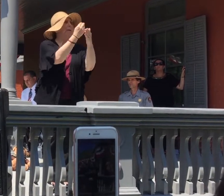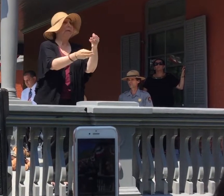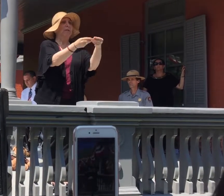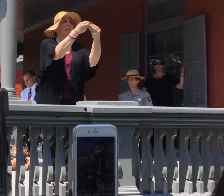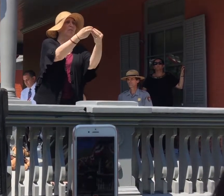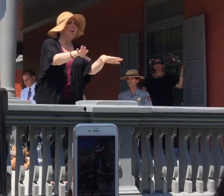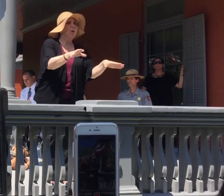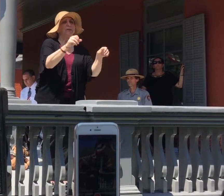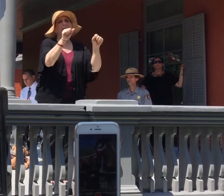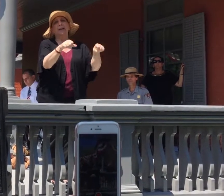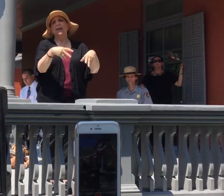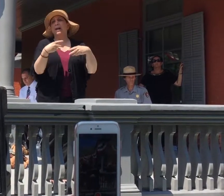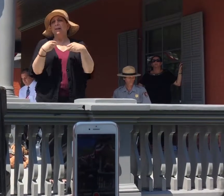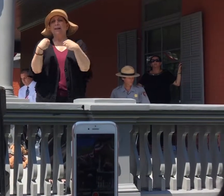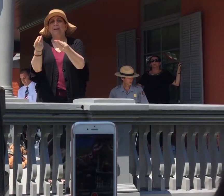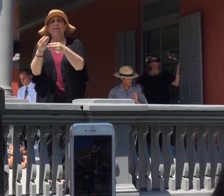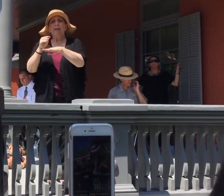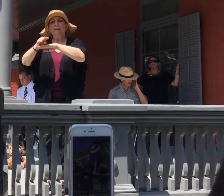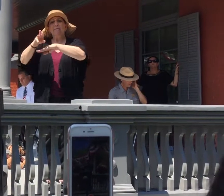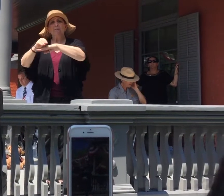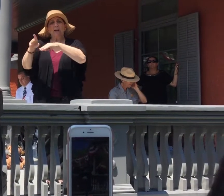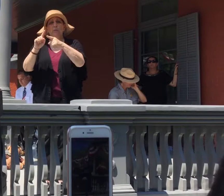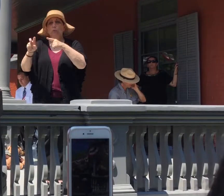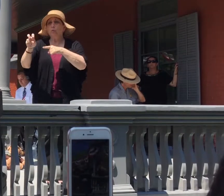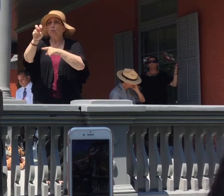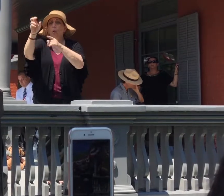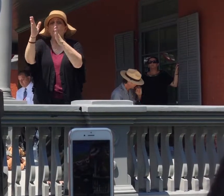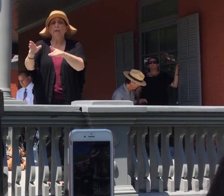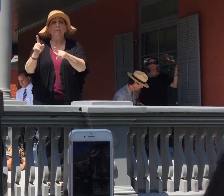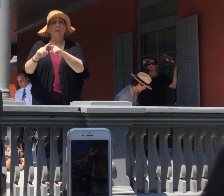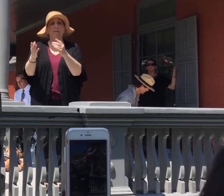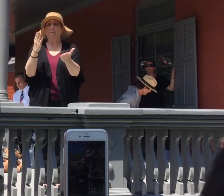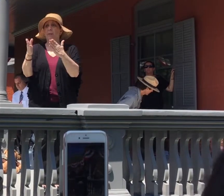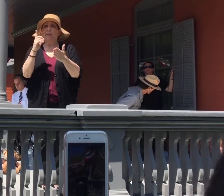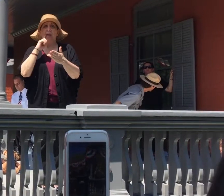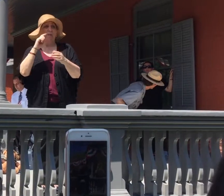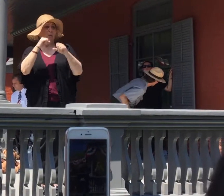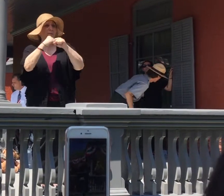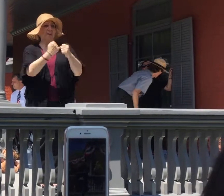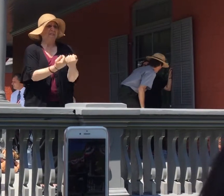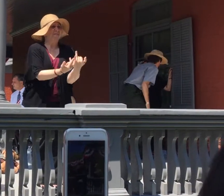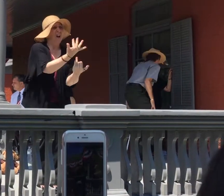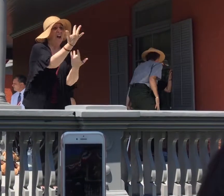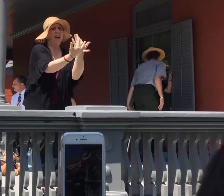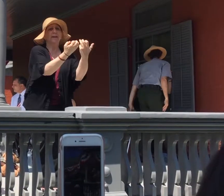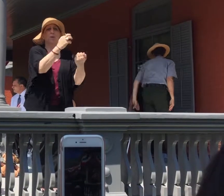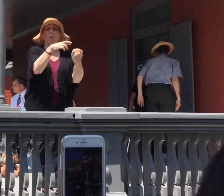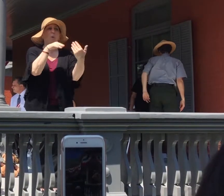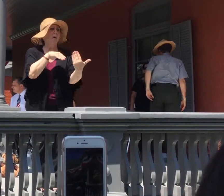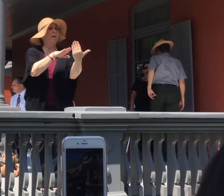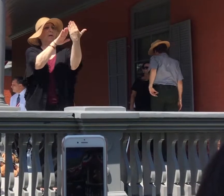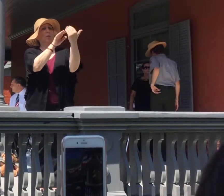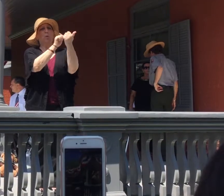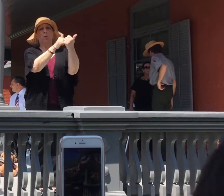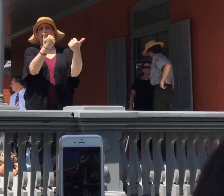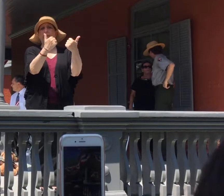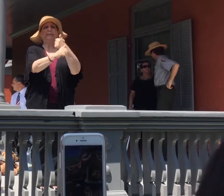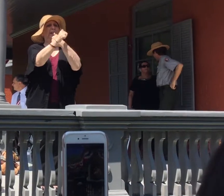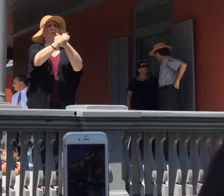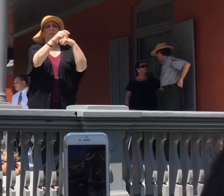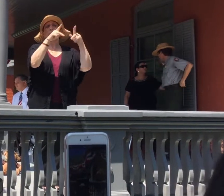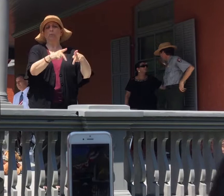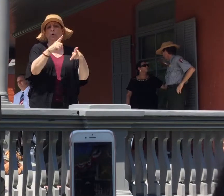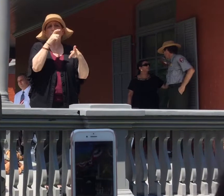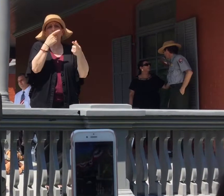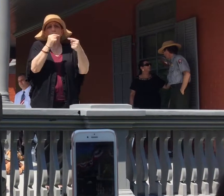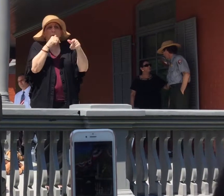give advice and counsel to the tourists, but at any moment they might be fighting a fire or face to face with some dangerous criminal